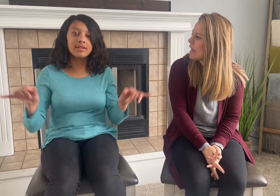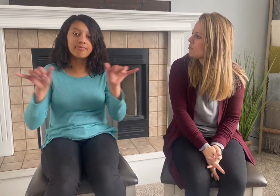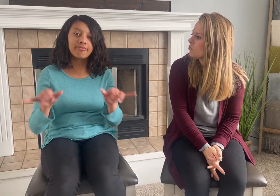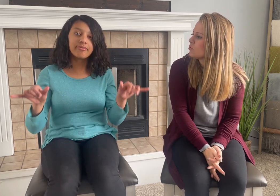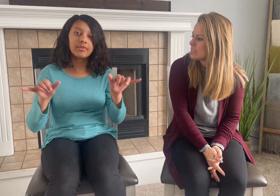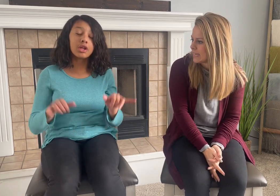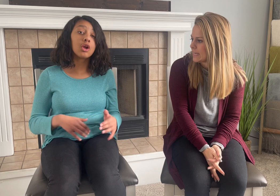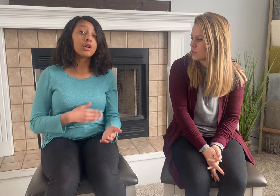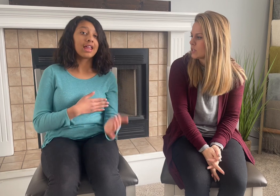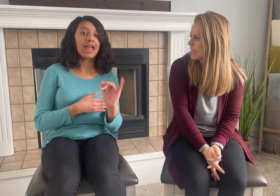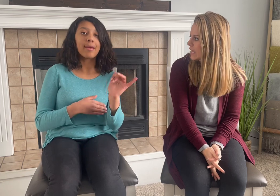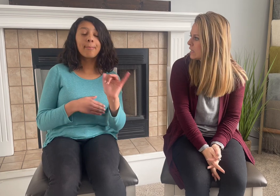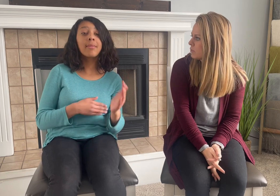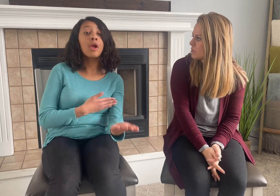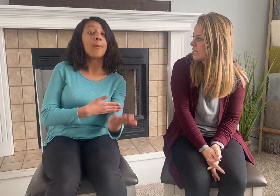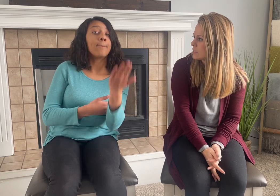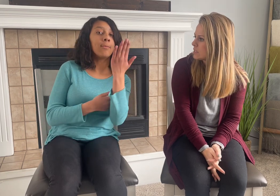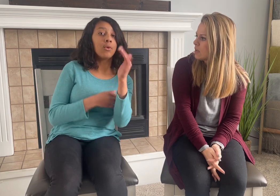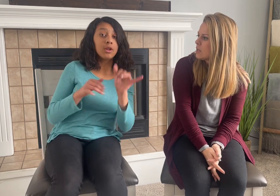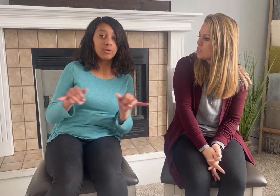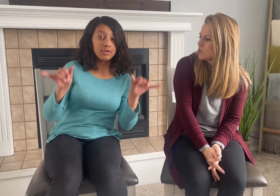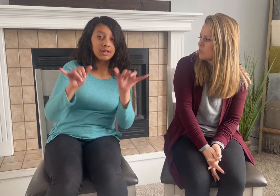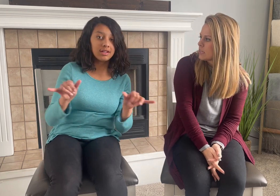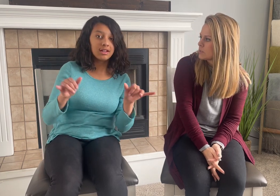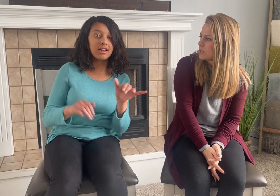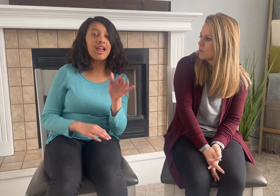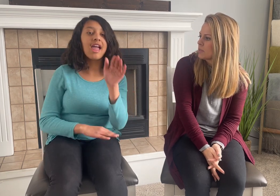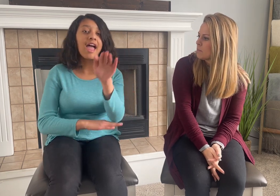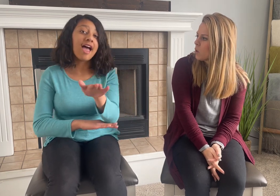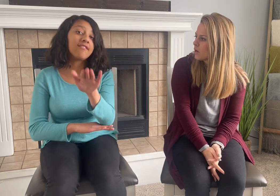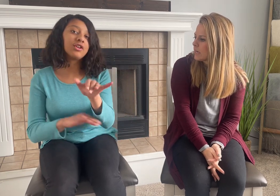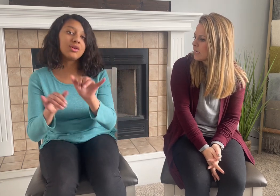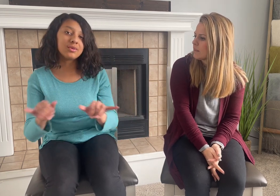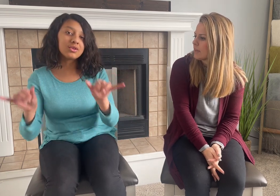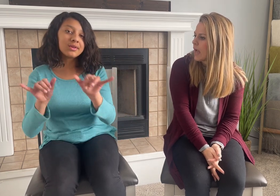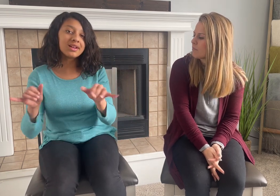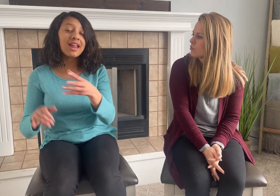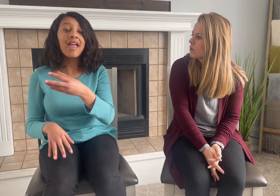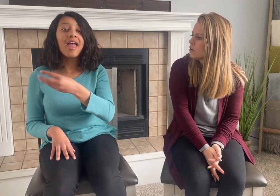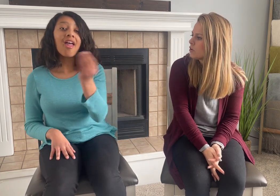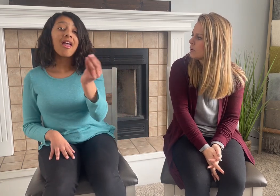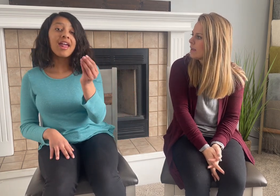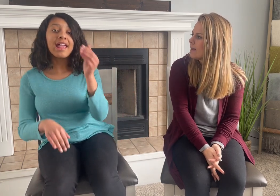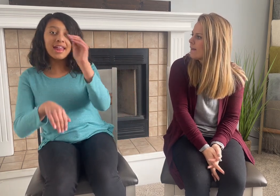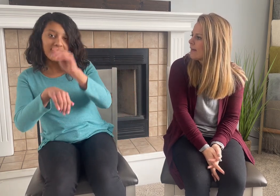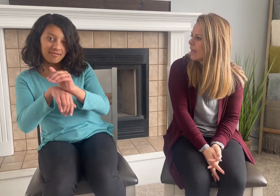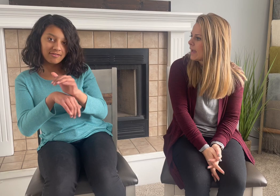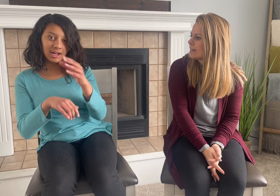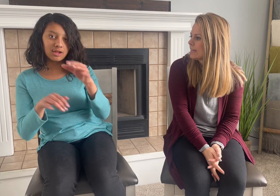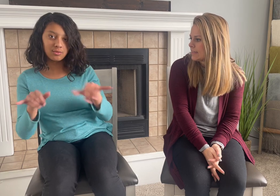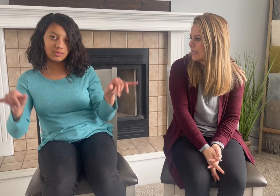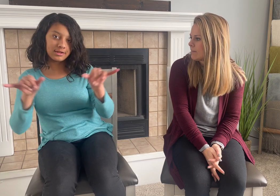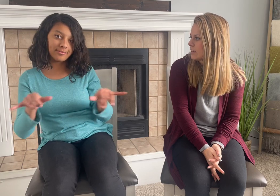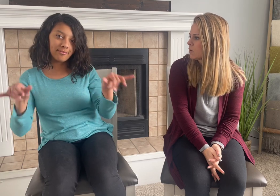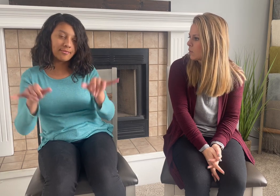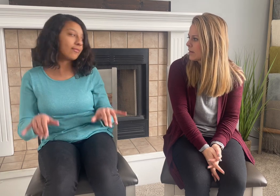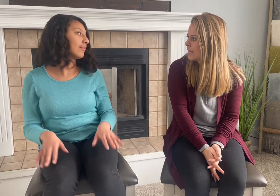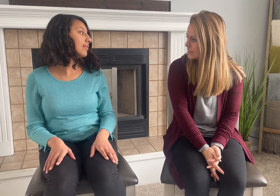routines or daily routines. So things we do in the morning, the afternoon, and in the evening or night.